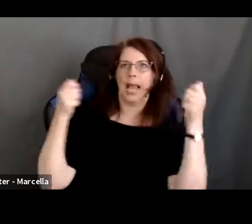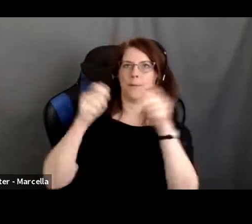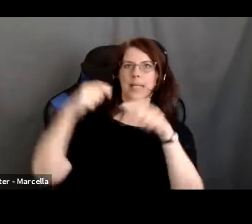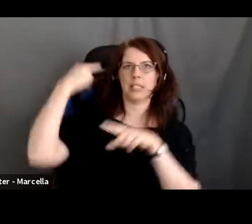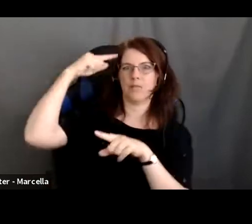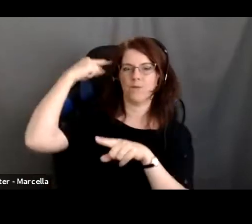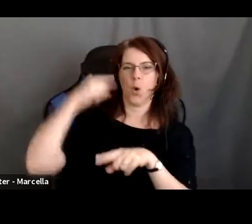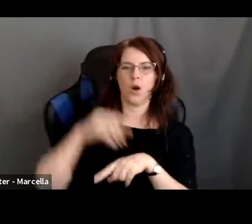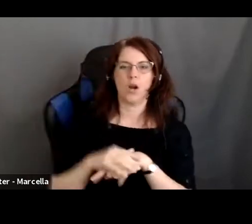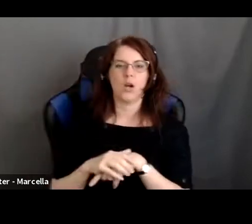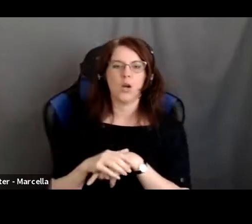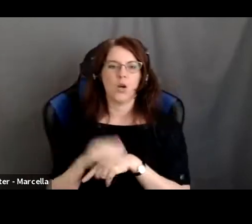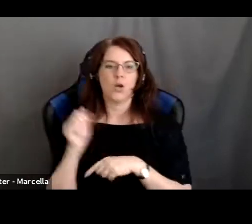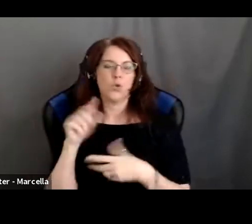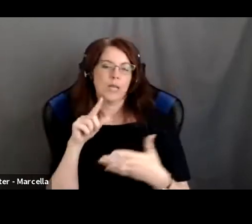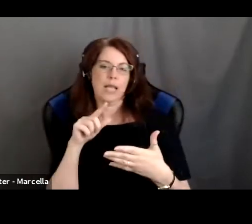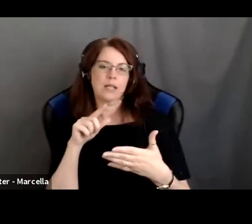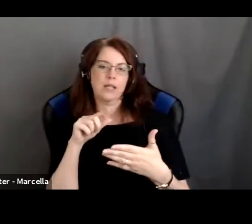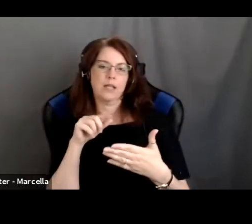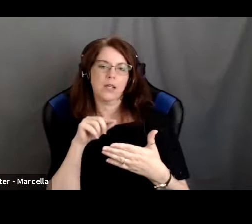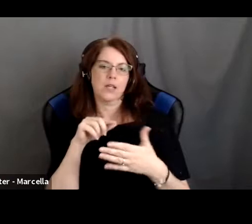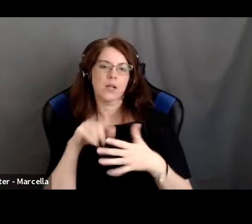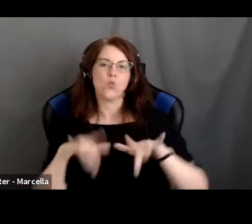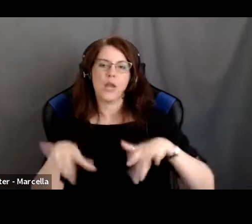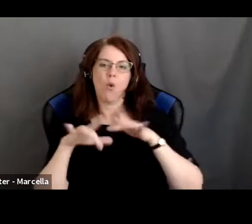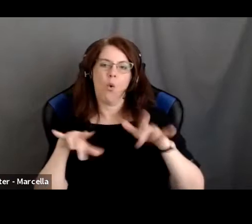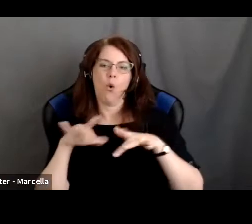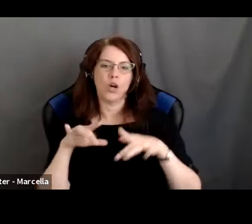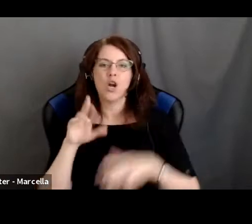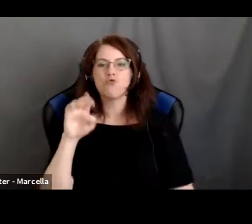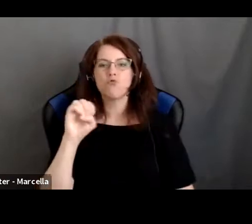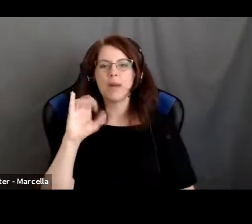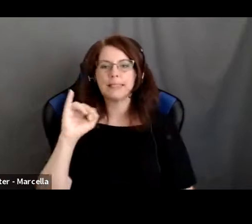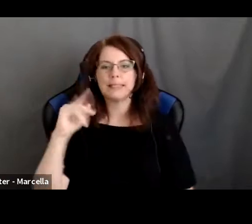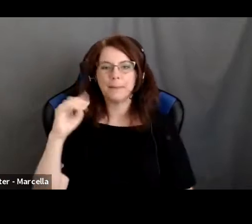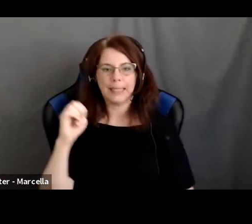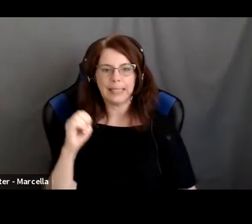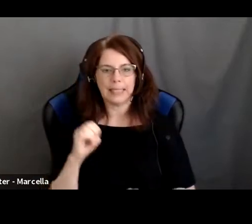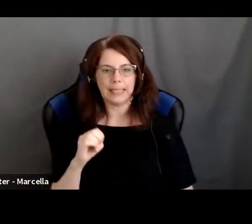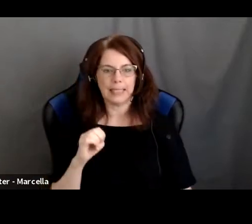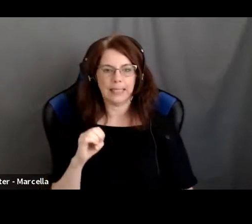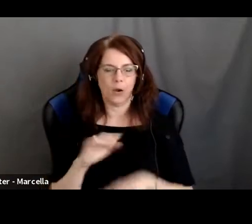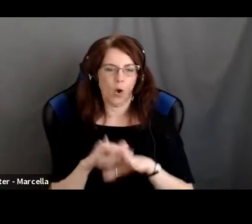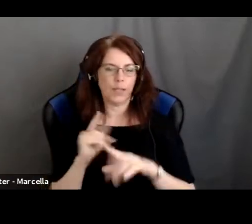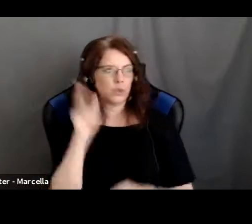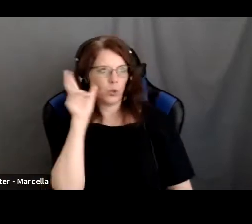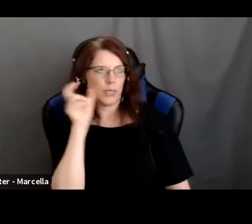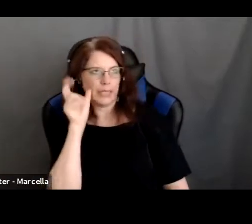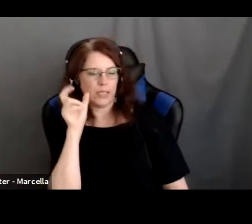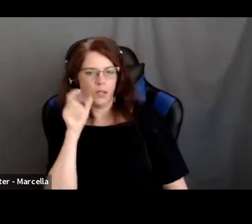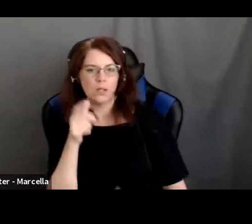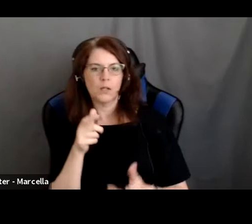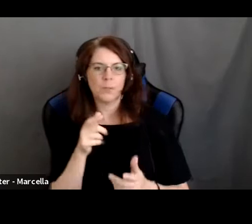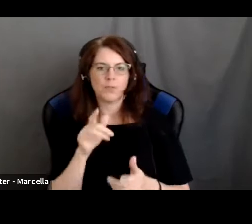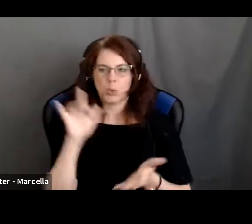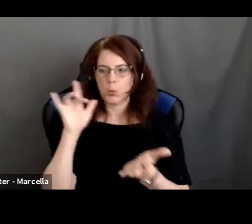can record a menu. You can record a recipe on it, so that you can play back. All you have to do is